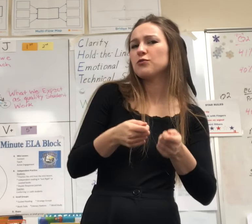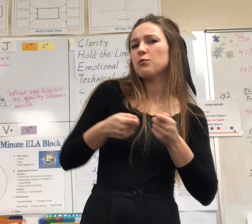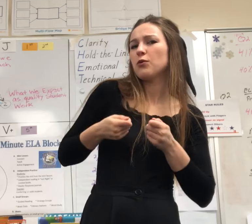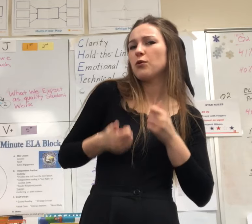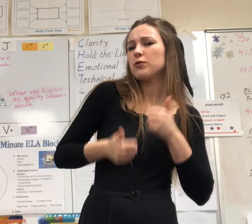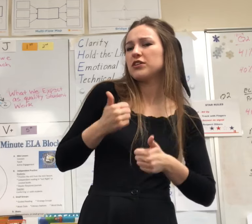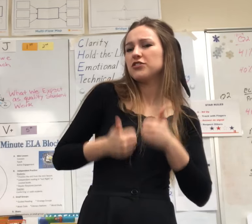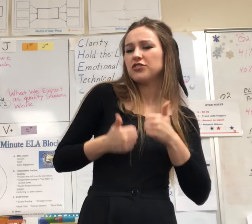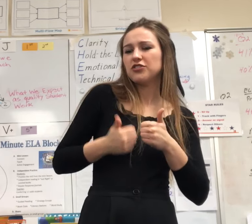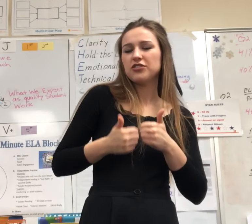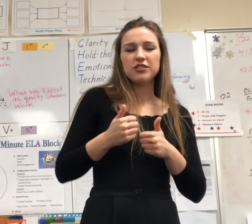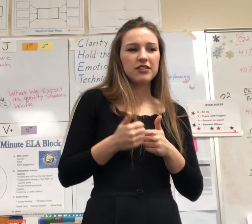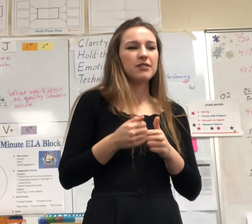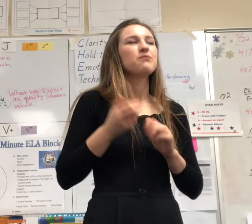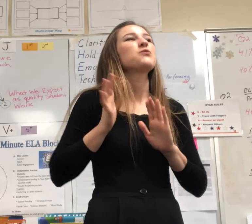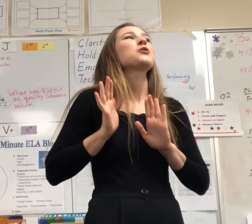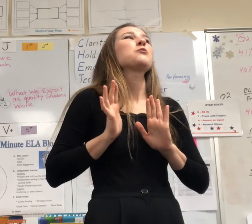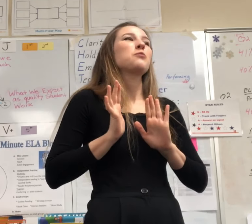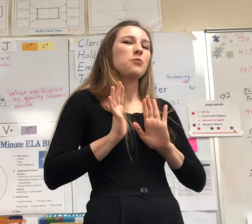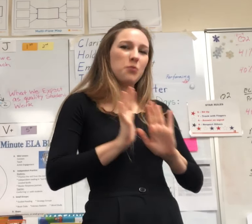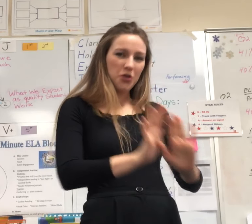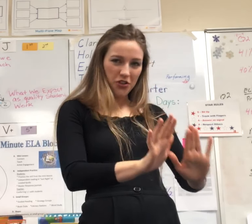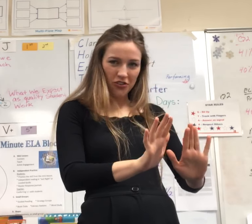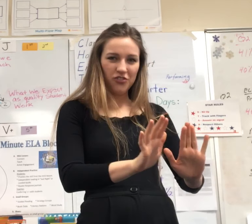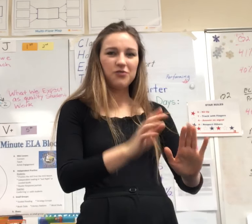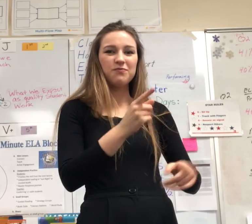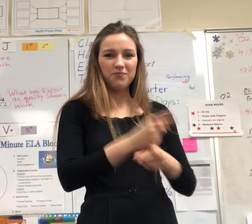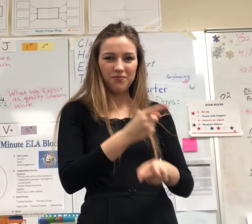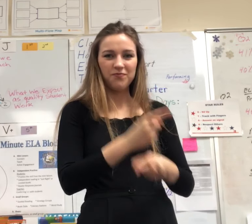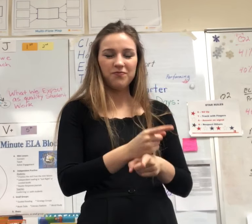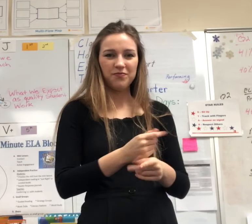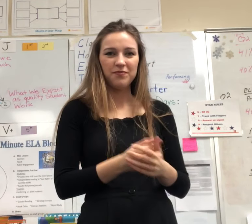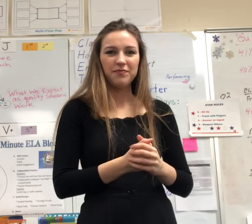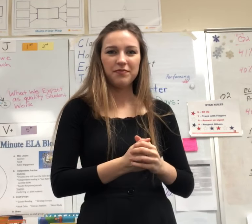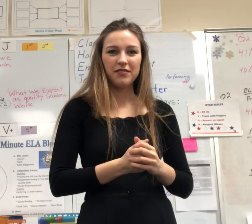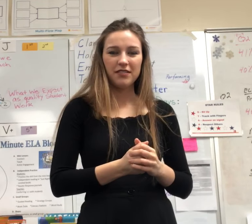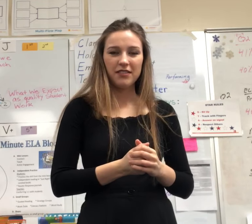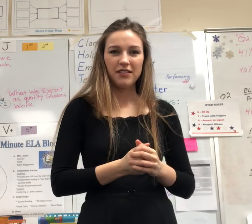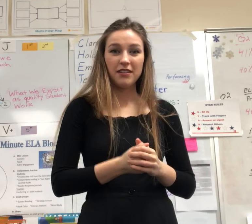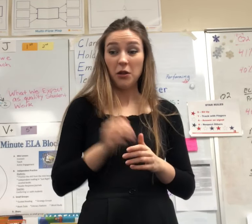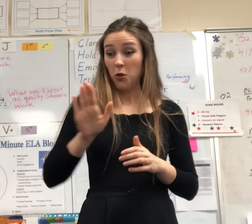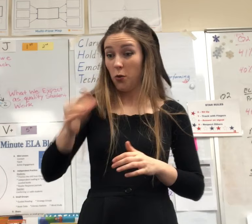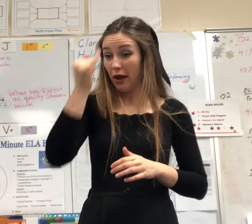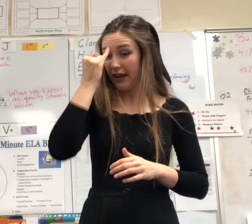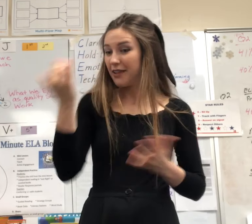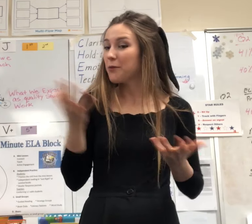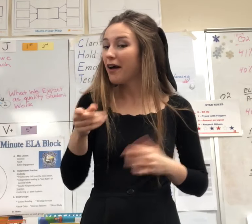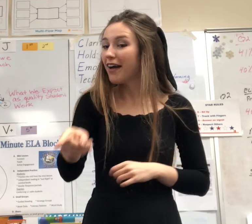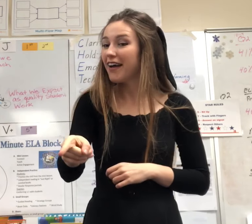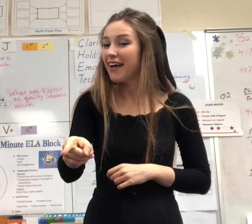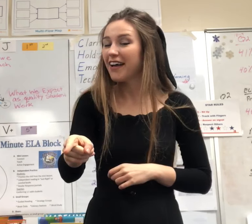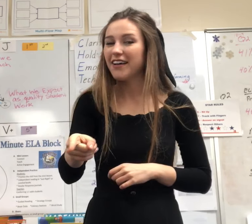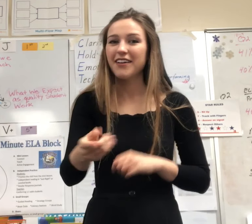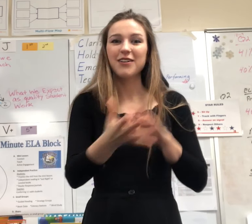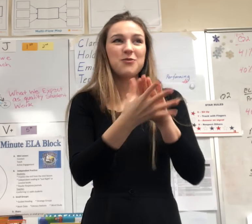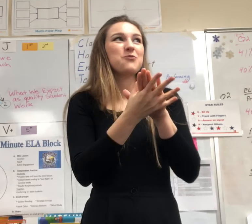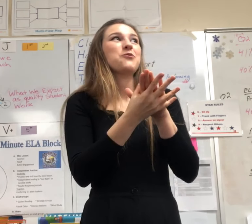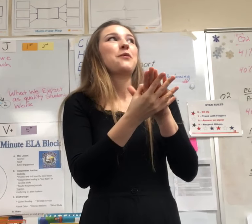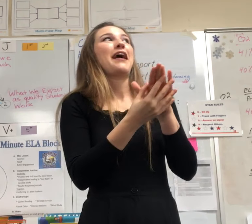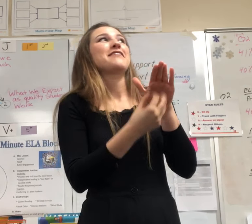A push. What's your idea, Drake? Gravity. Gravity. And what kind of force does